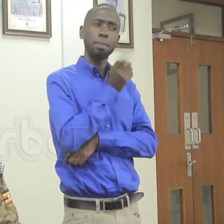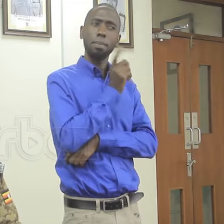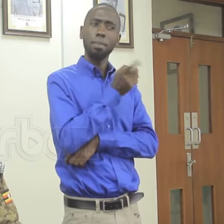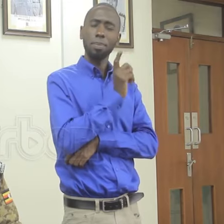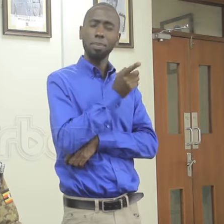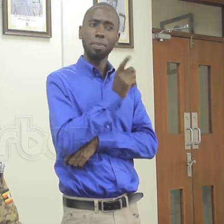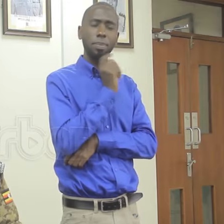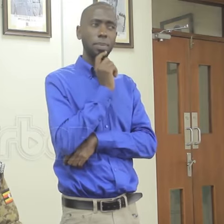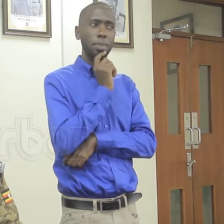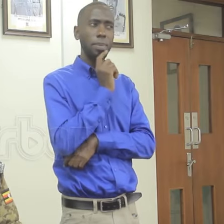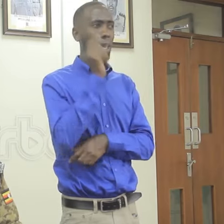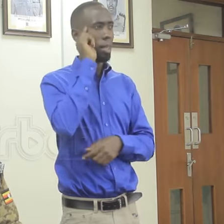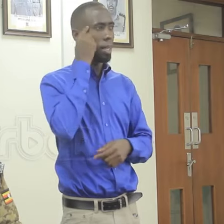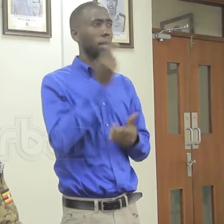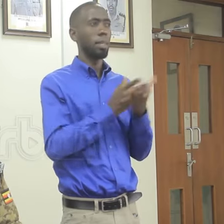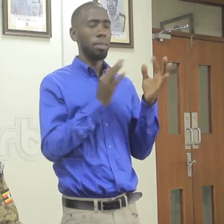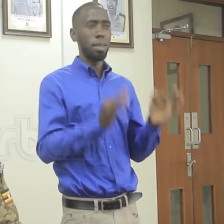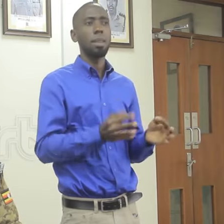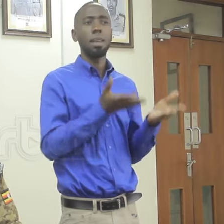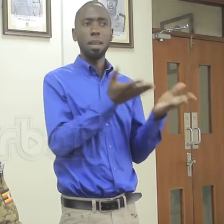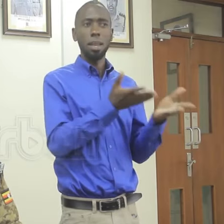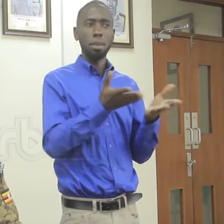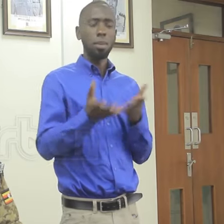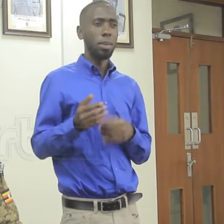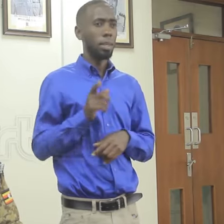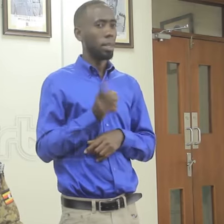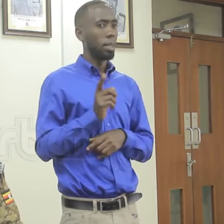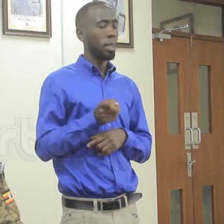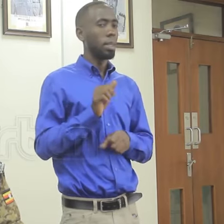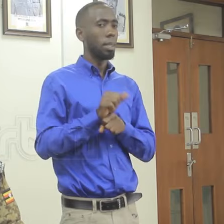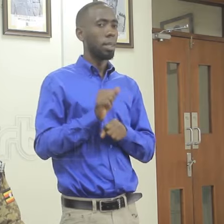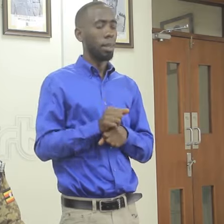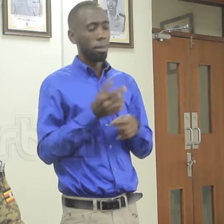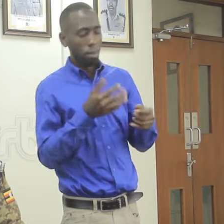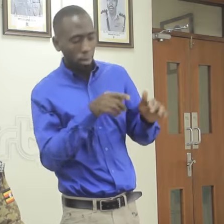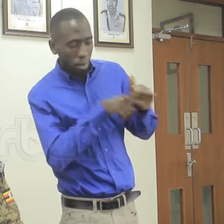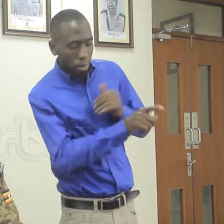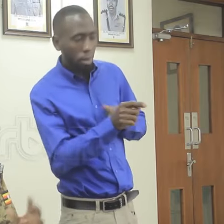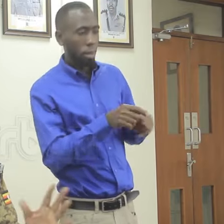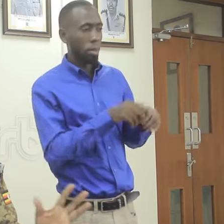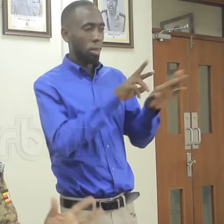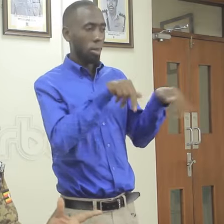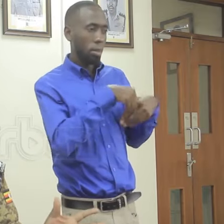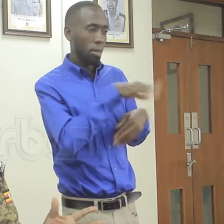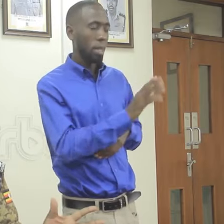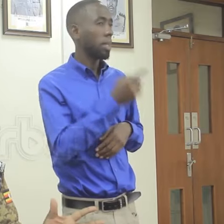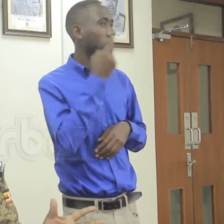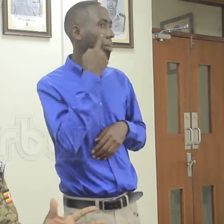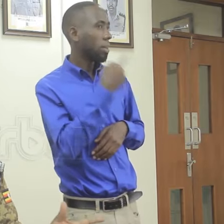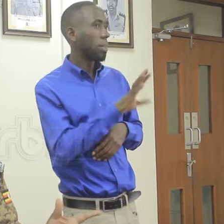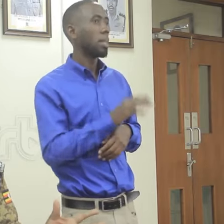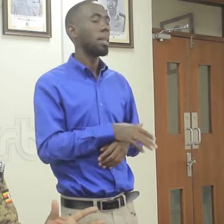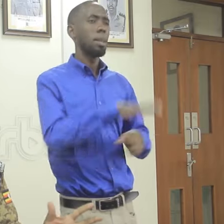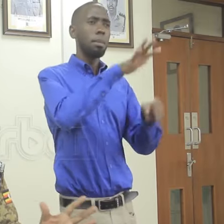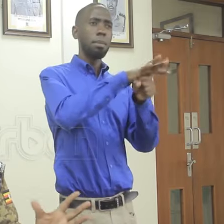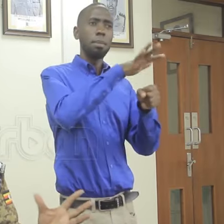noticed that there was something with this worker. So he went to the container. He saw